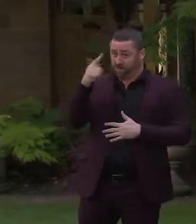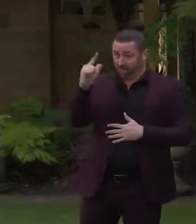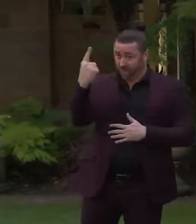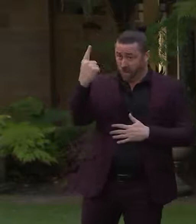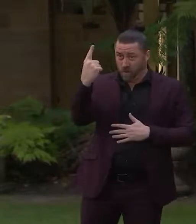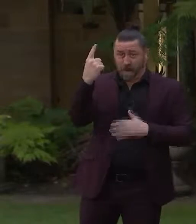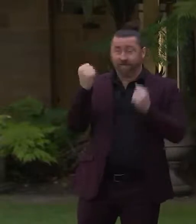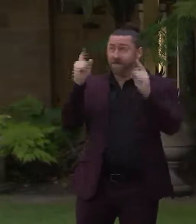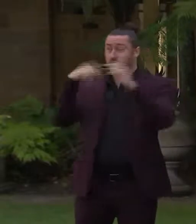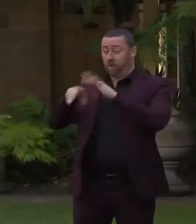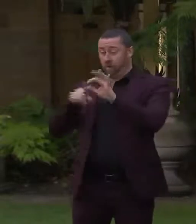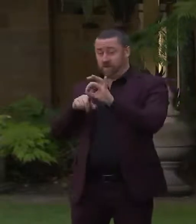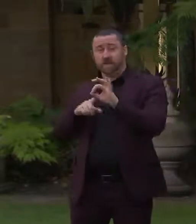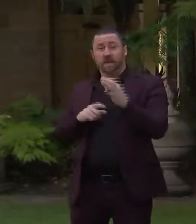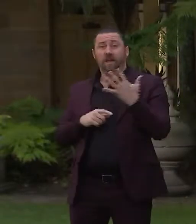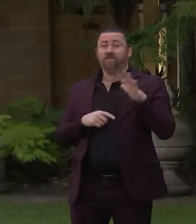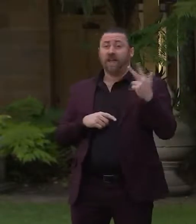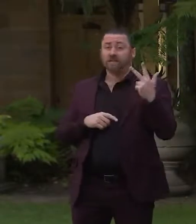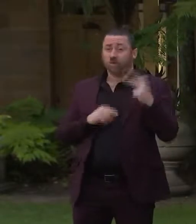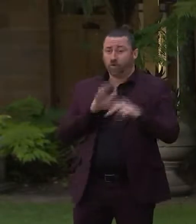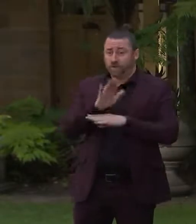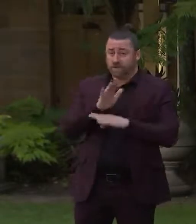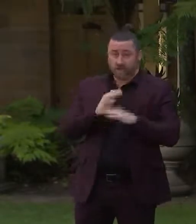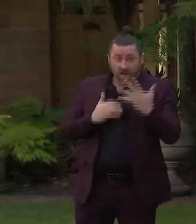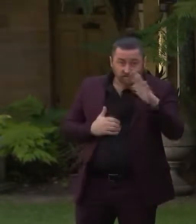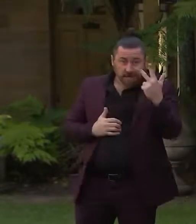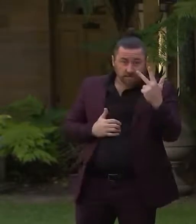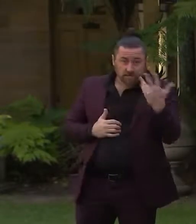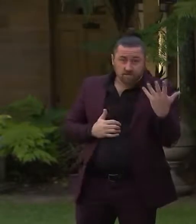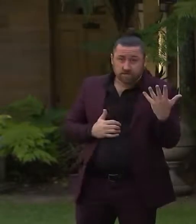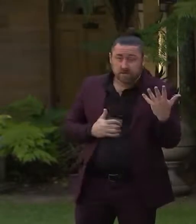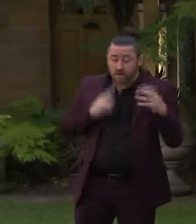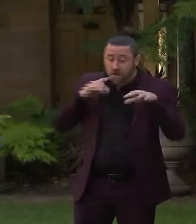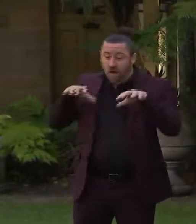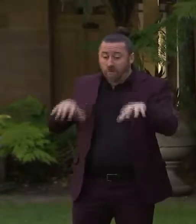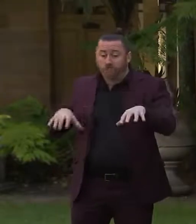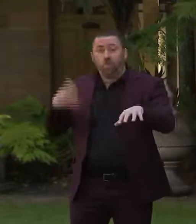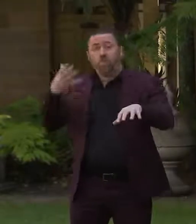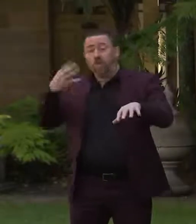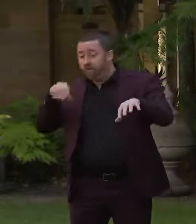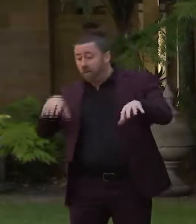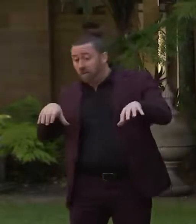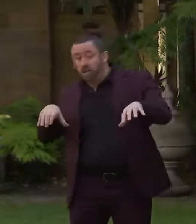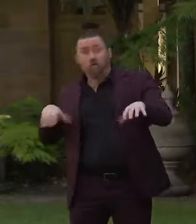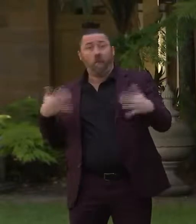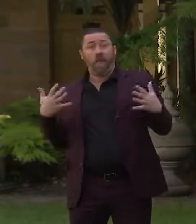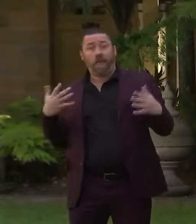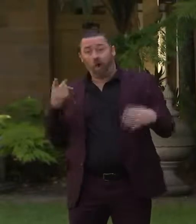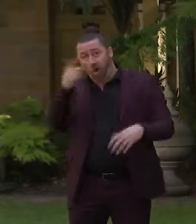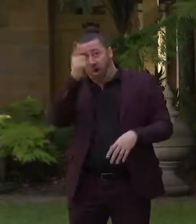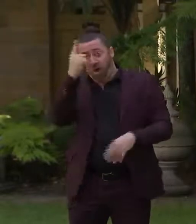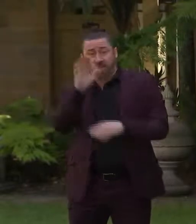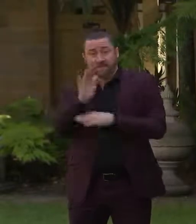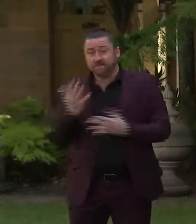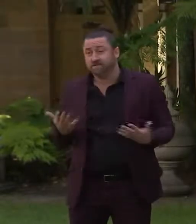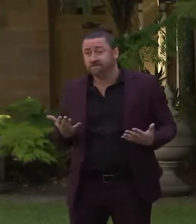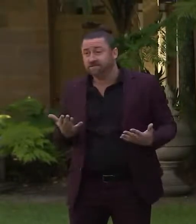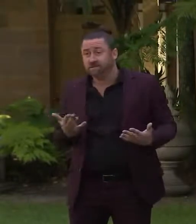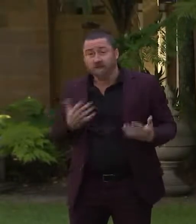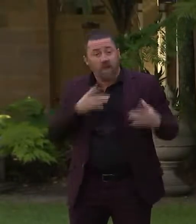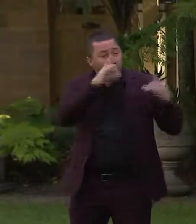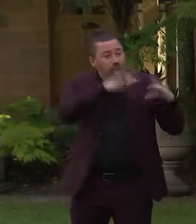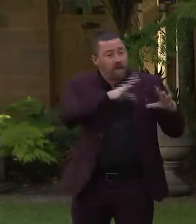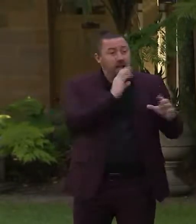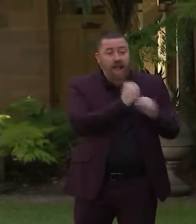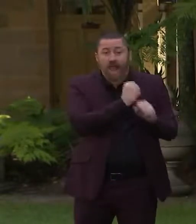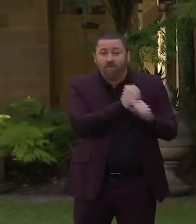are from overseas. These two clusters originated with returning travellers. If the Morrison government had engaged with us